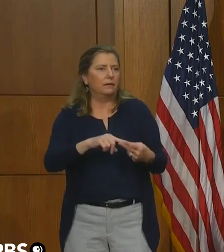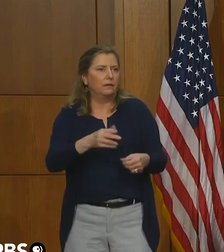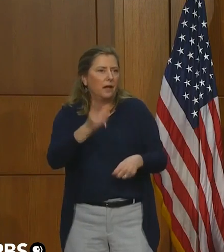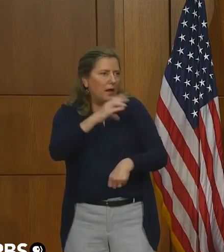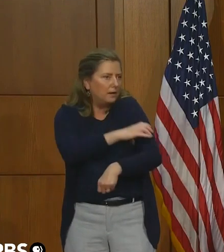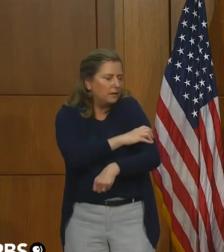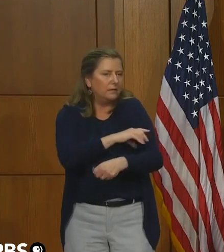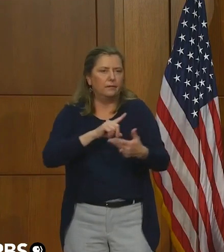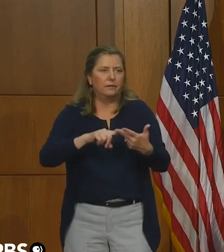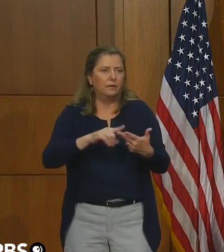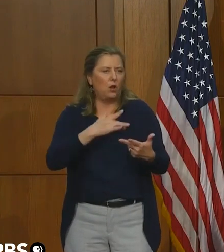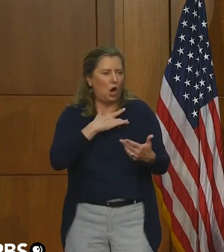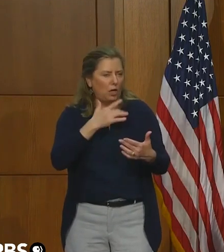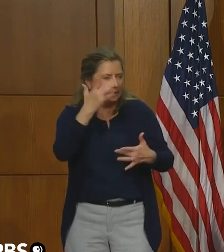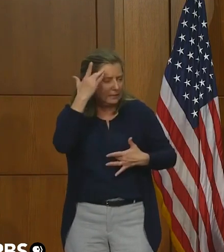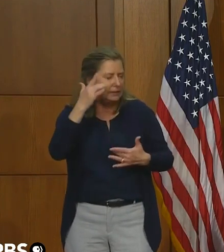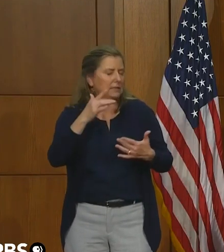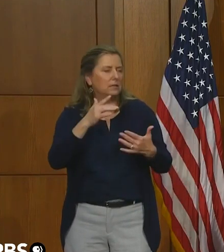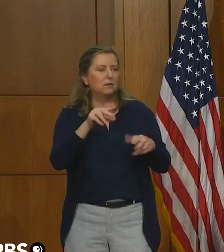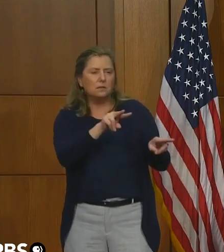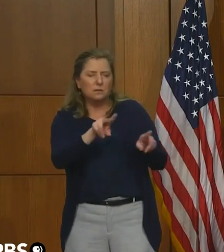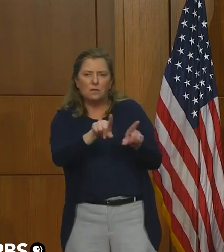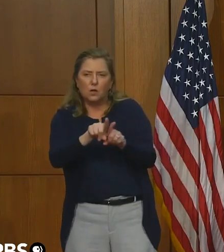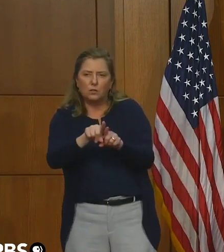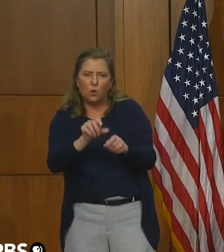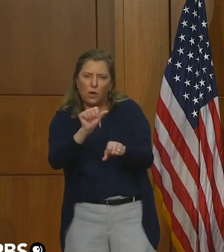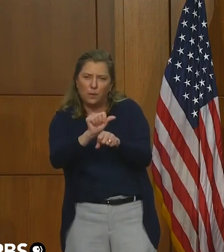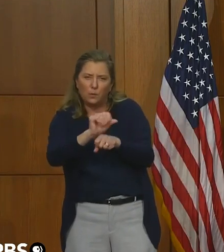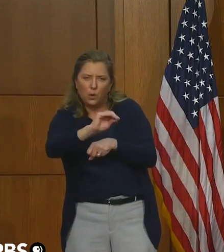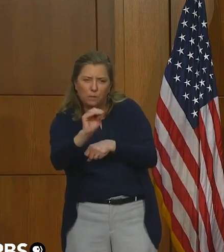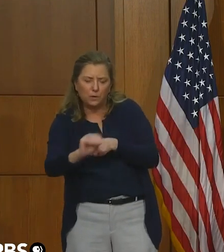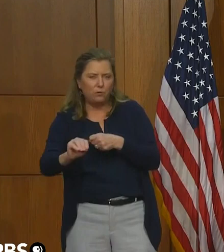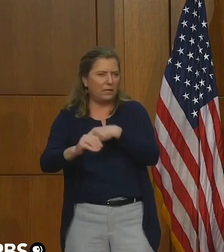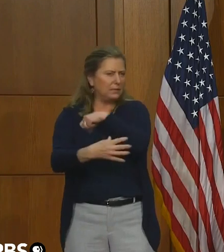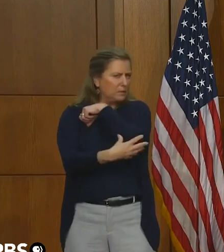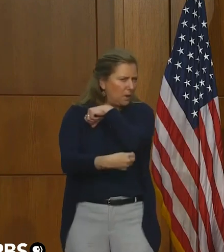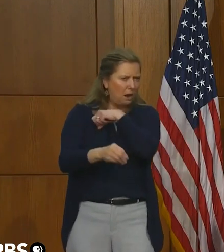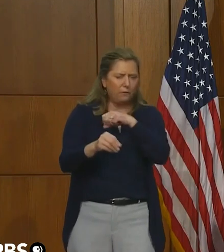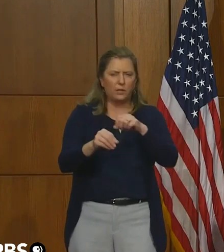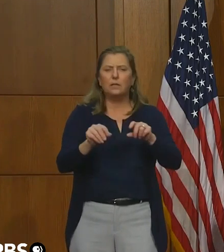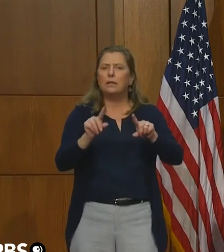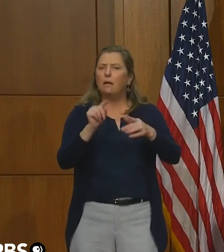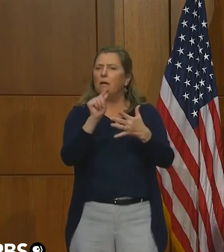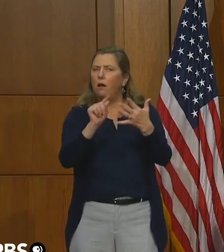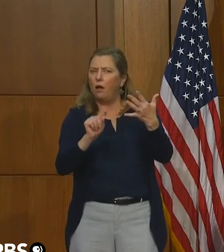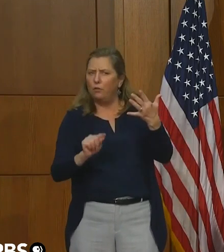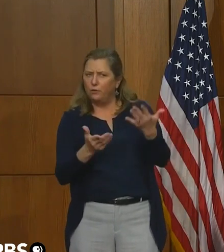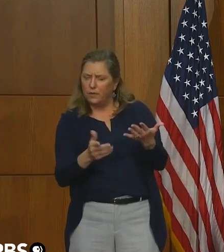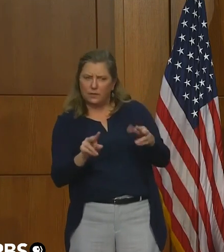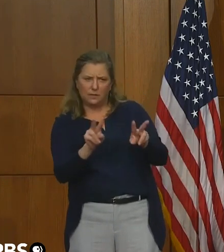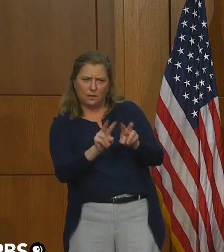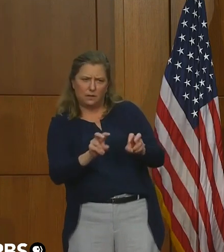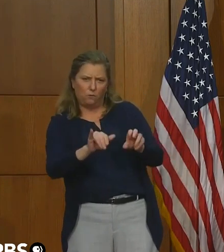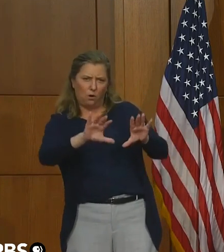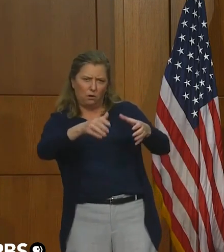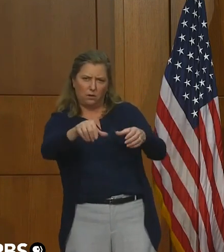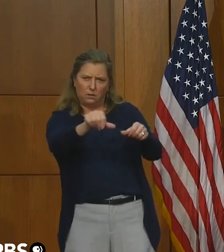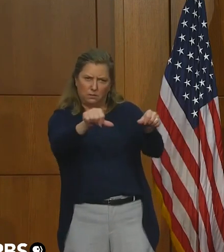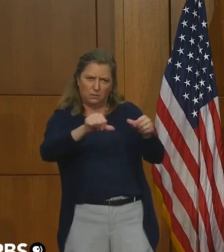looking at employment rates and poverty and a number of other factors. And